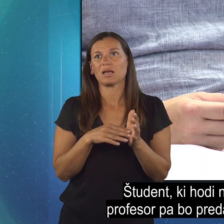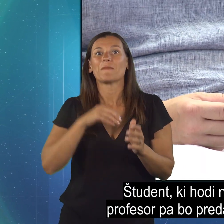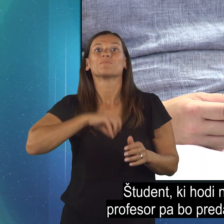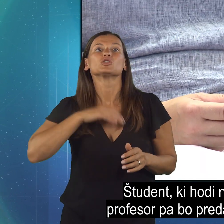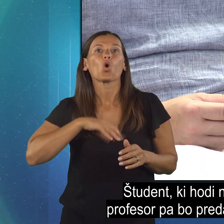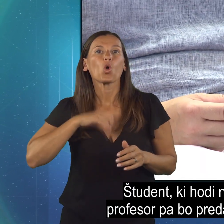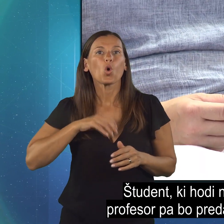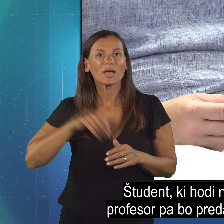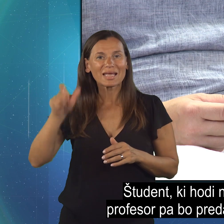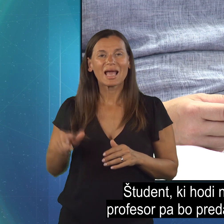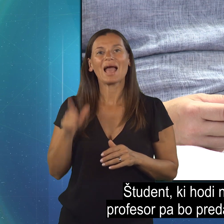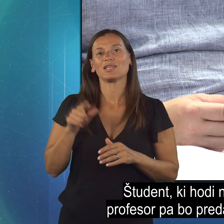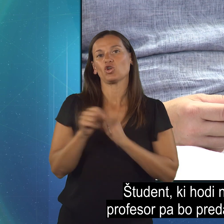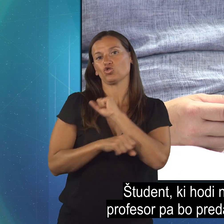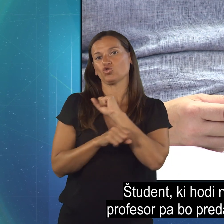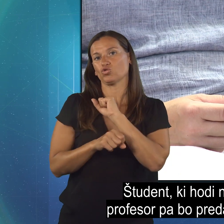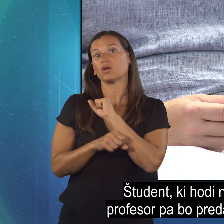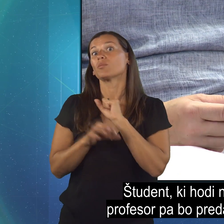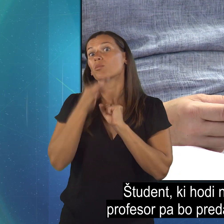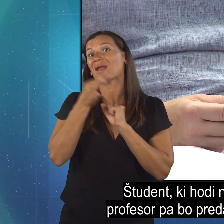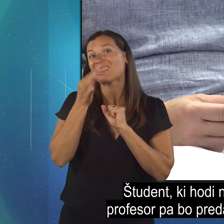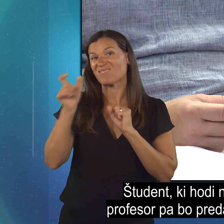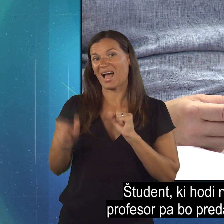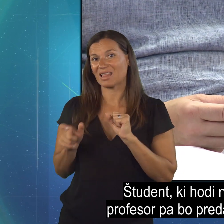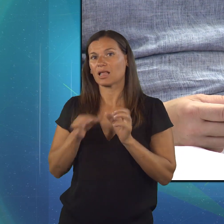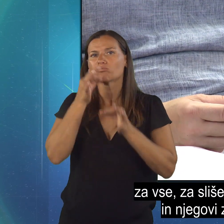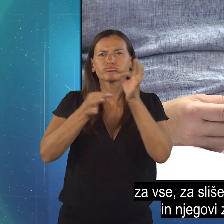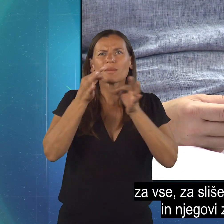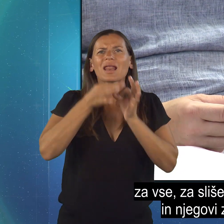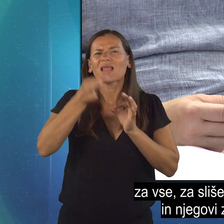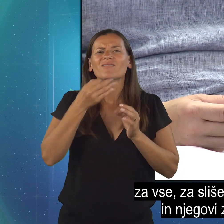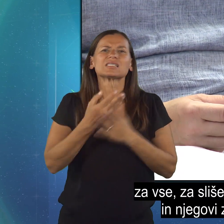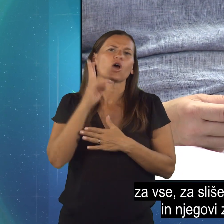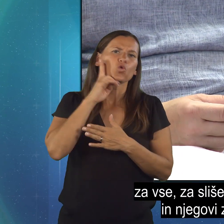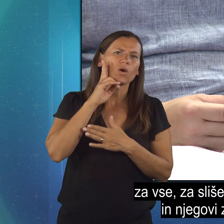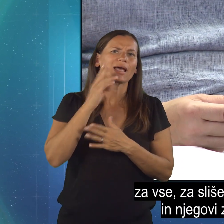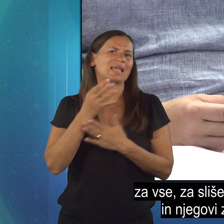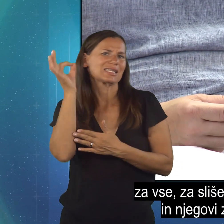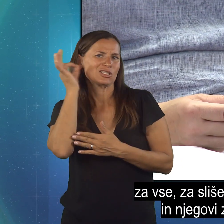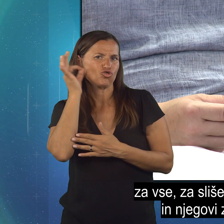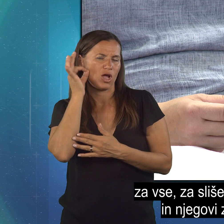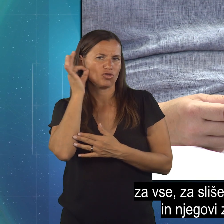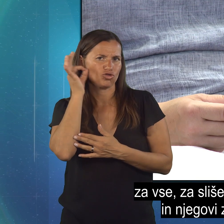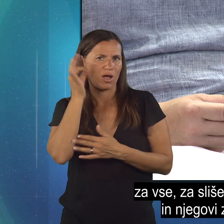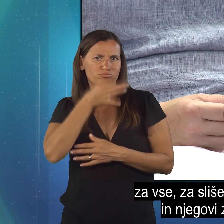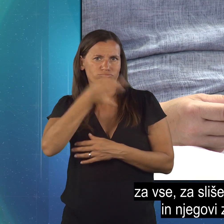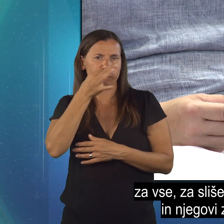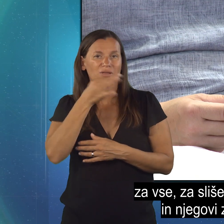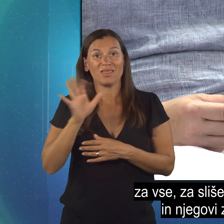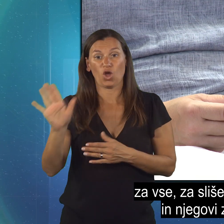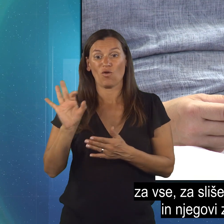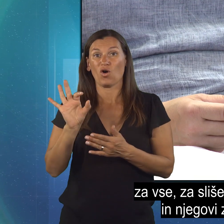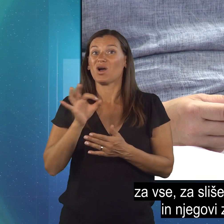taking psychology, and the professor will be teaching the psychology class for everyone, hearing students and deaf.